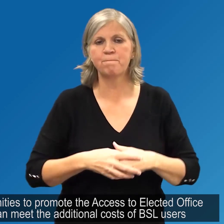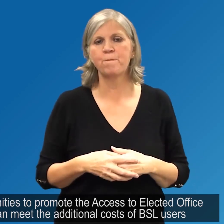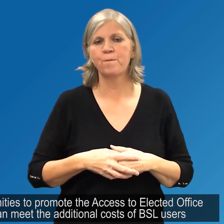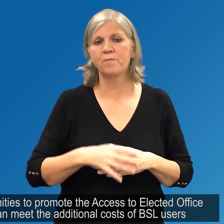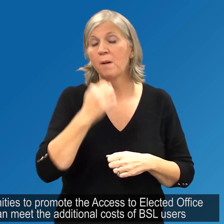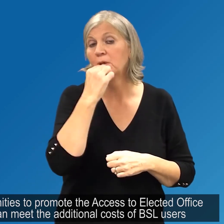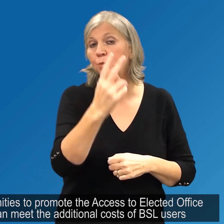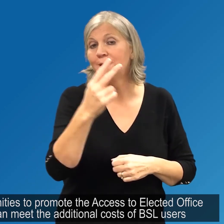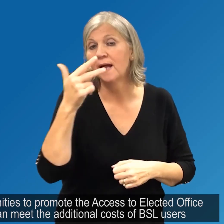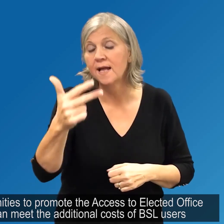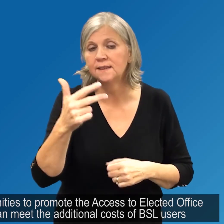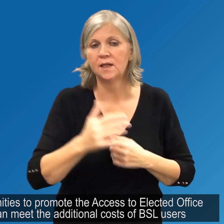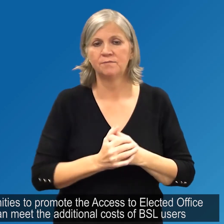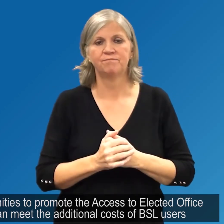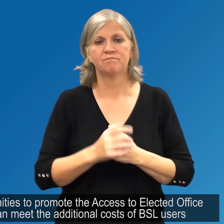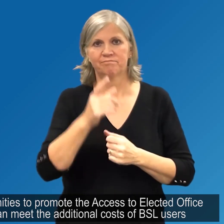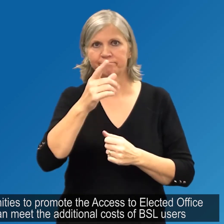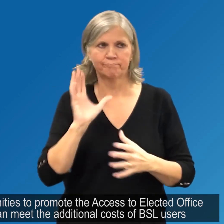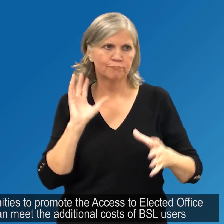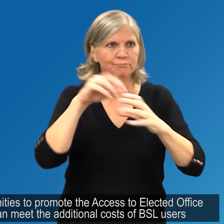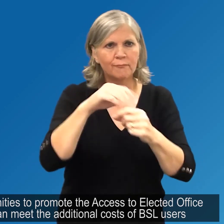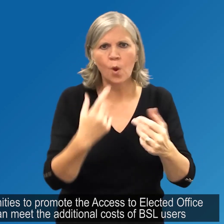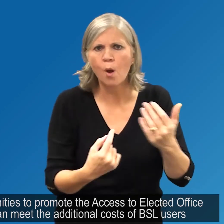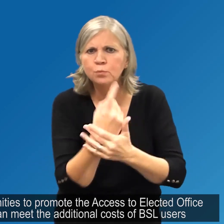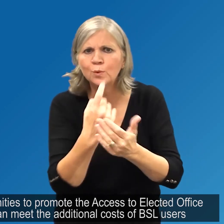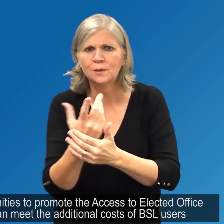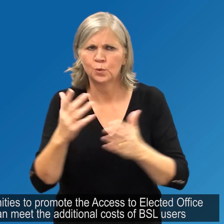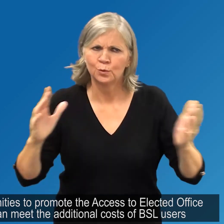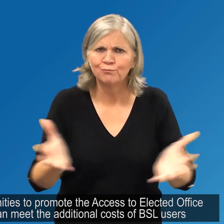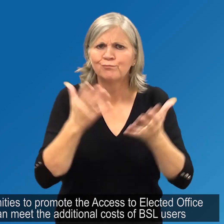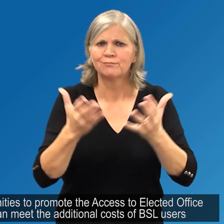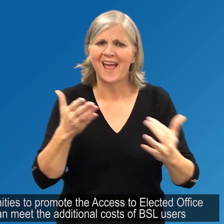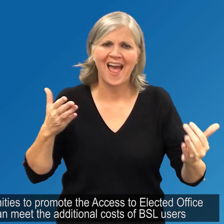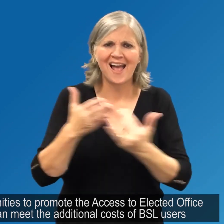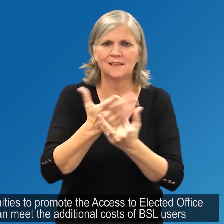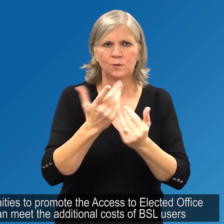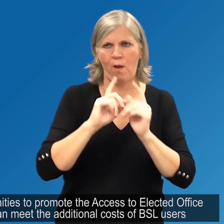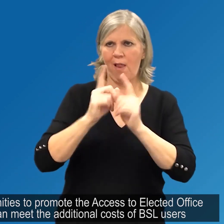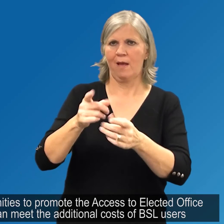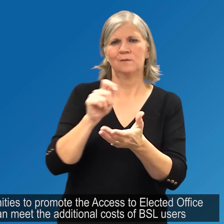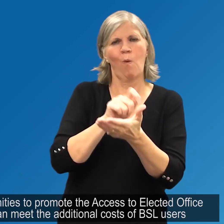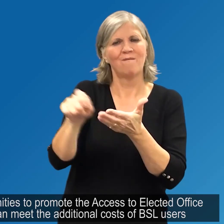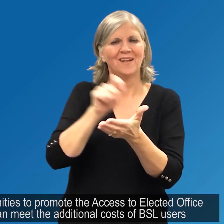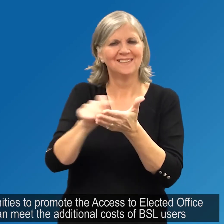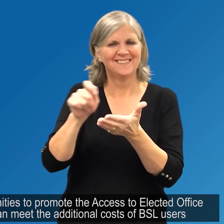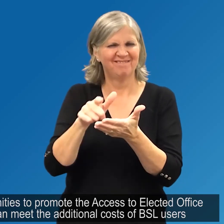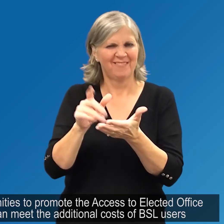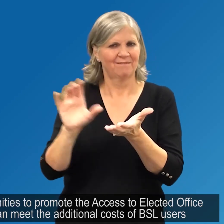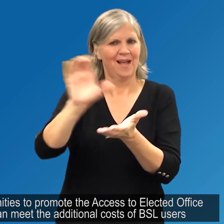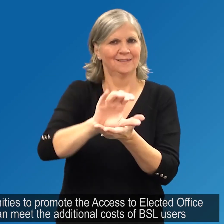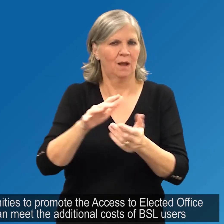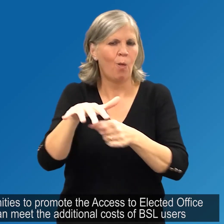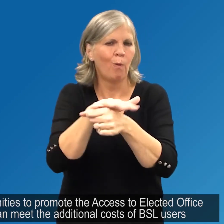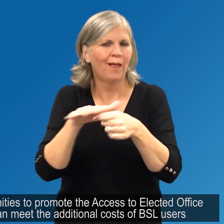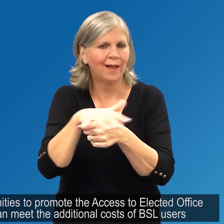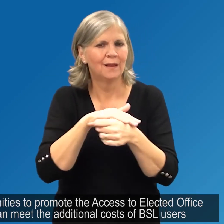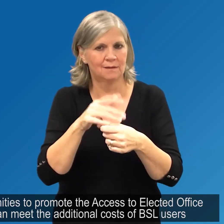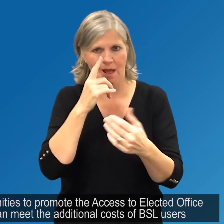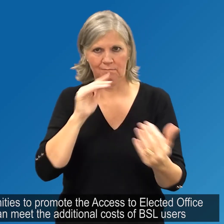Action 28. Take opportunities to promote the Access to Elected Office Fund locally, which can meet the additional